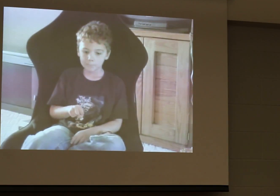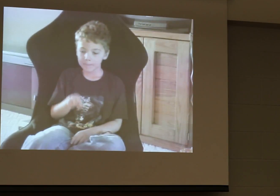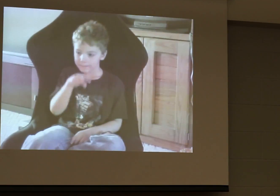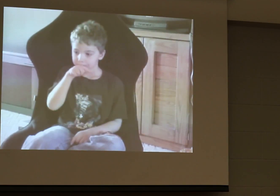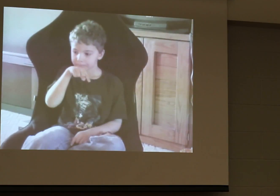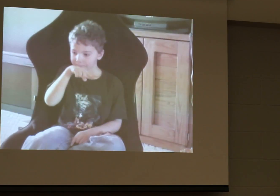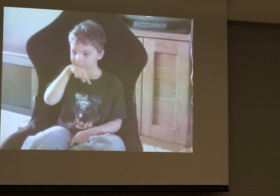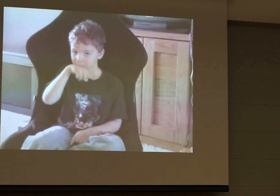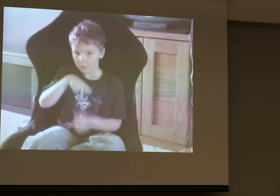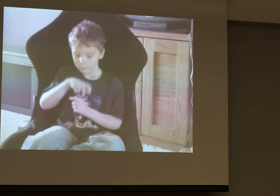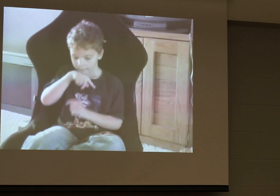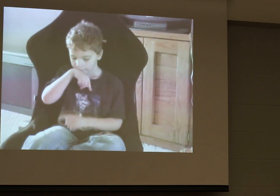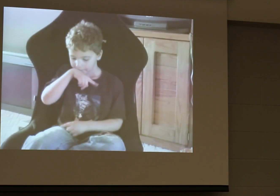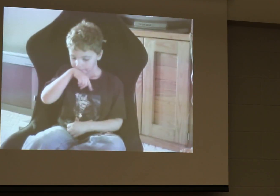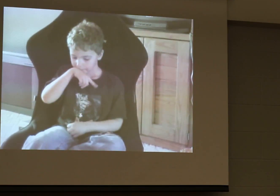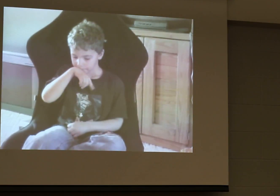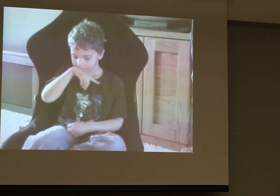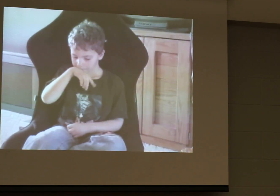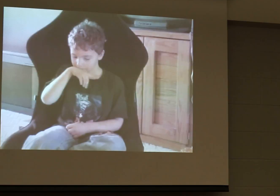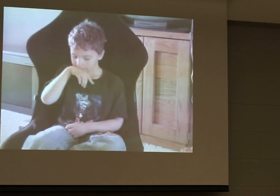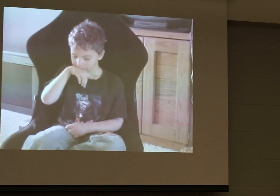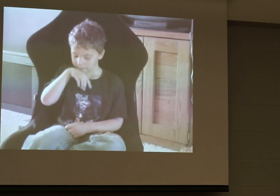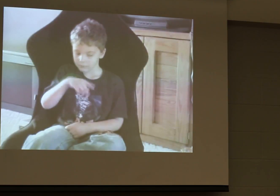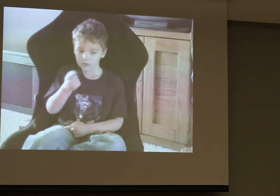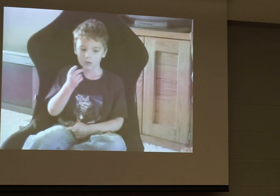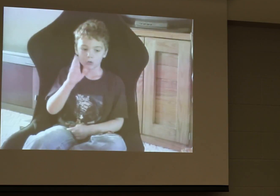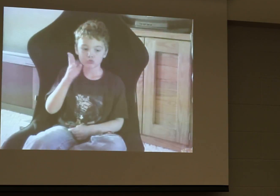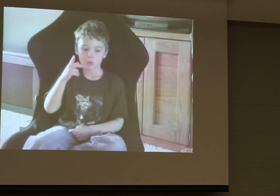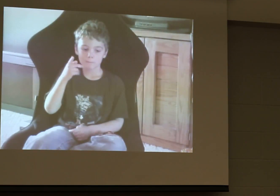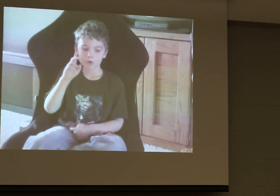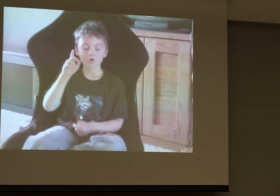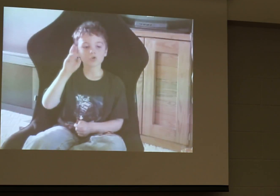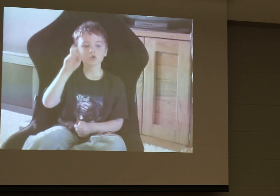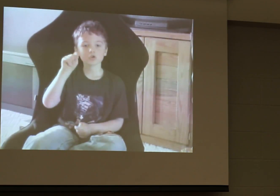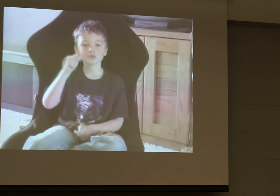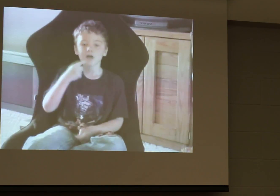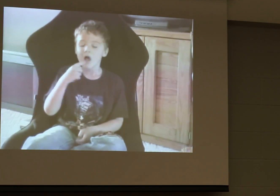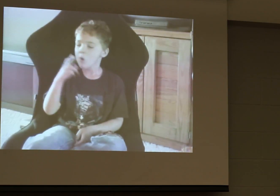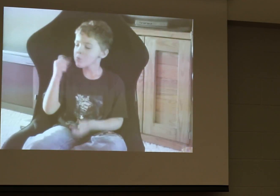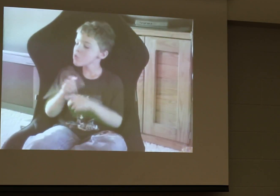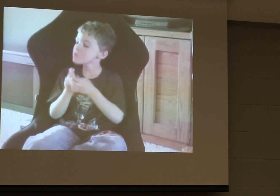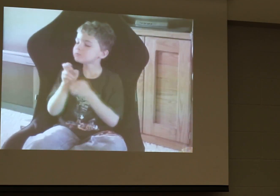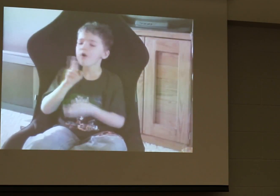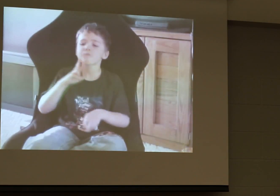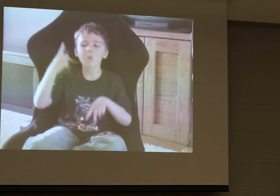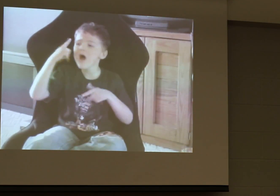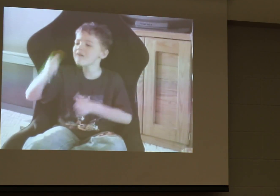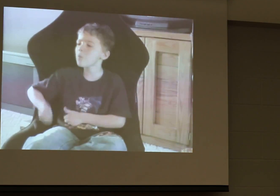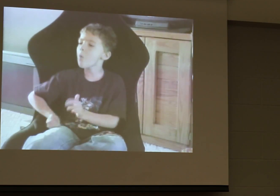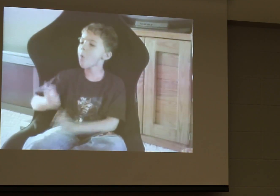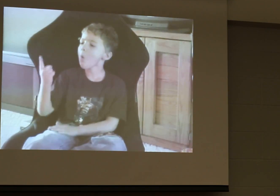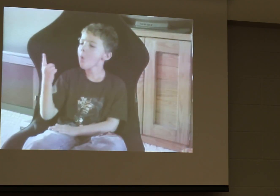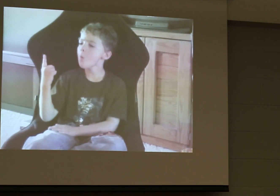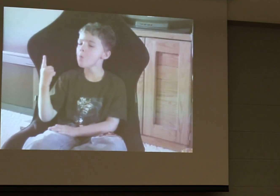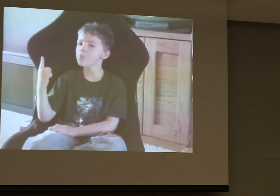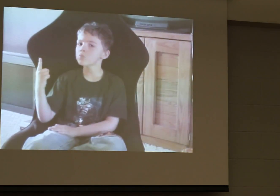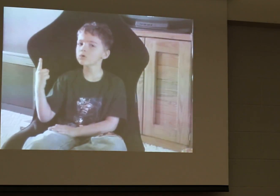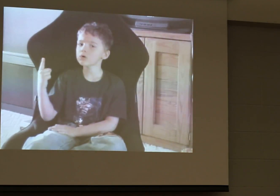tongue, and one of them he left dangling in his mouth. And Rupert